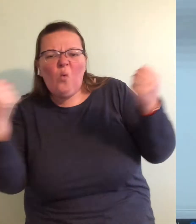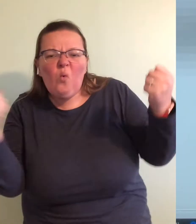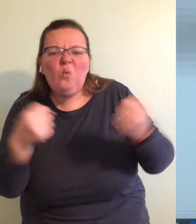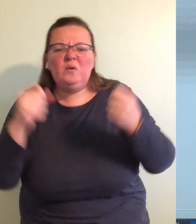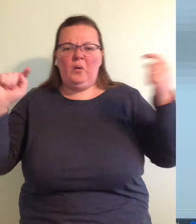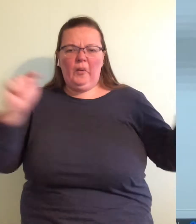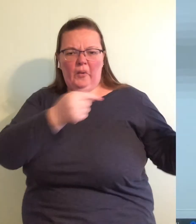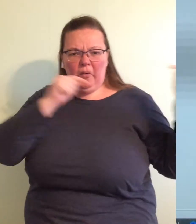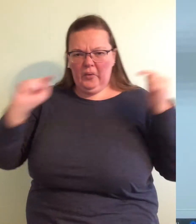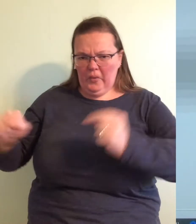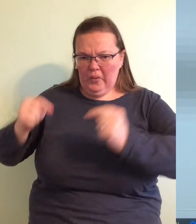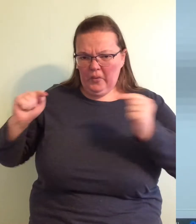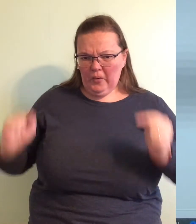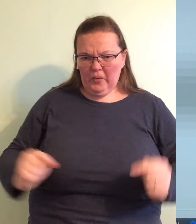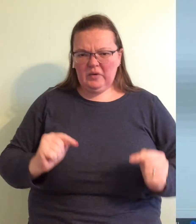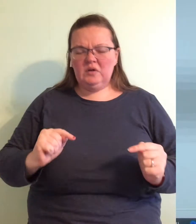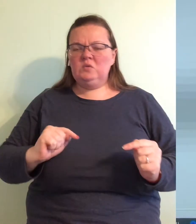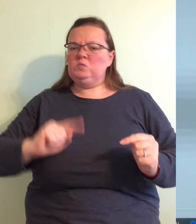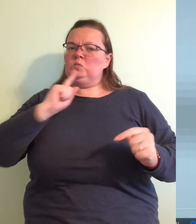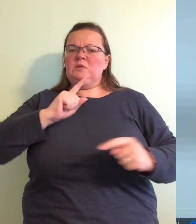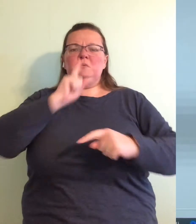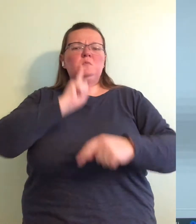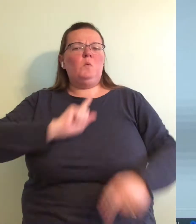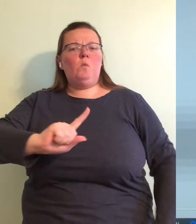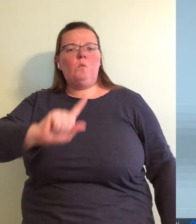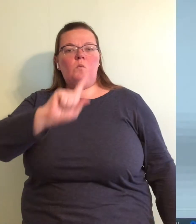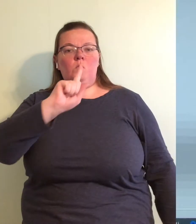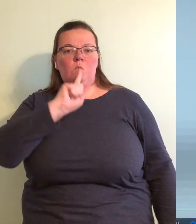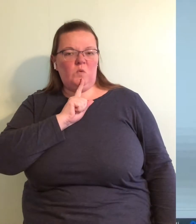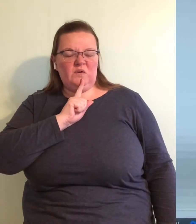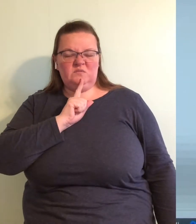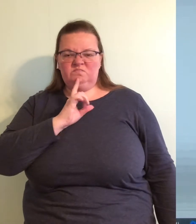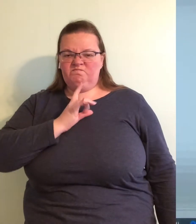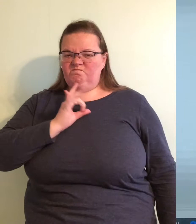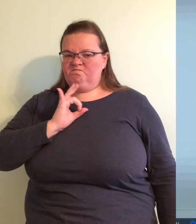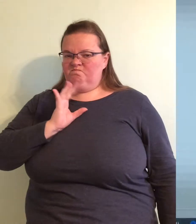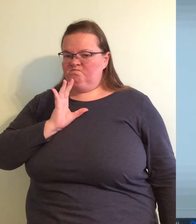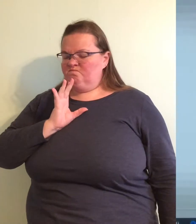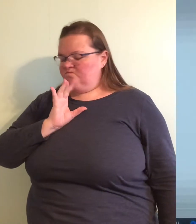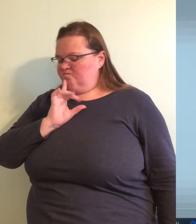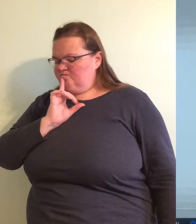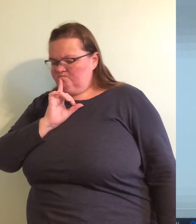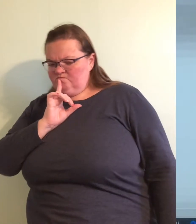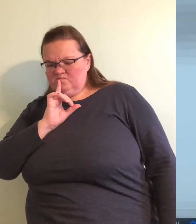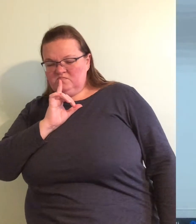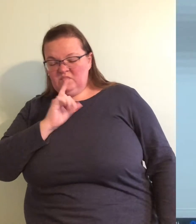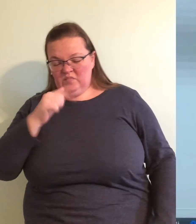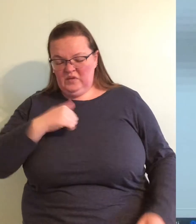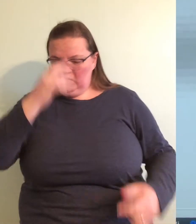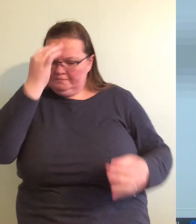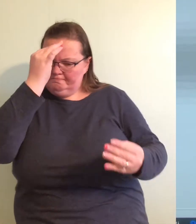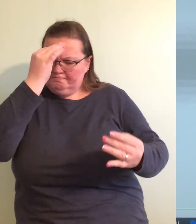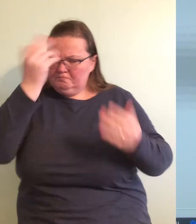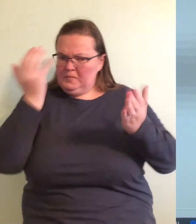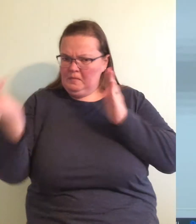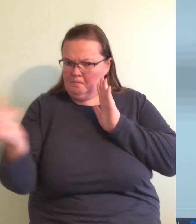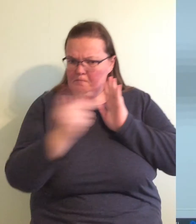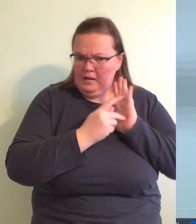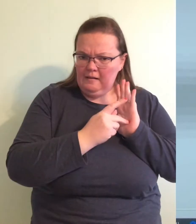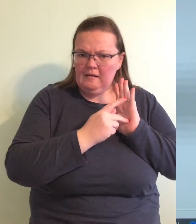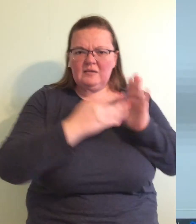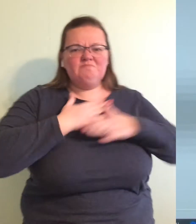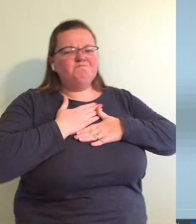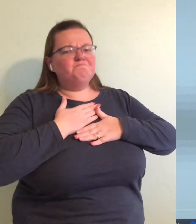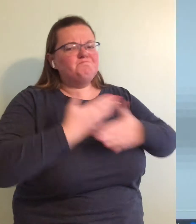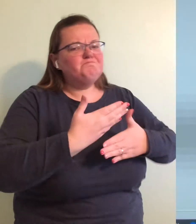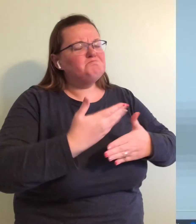over. The silence and the loneliness was dreadful. In fact, I really think he might have given up the whole plan and gone back and owned